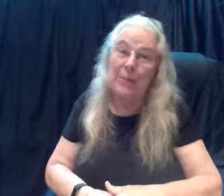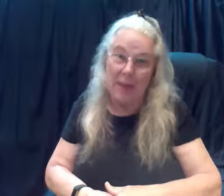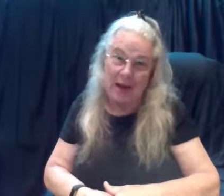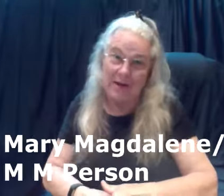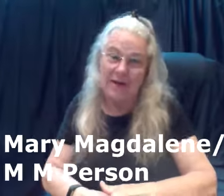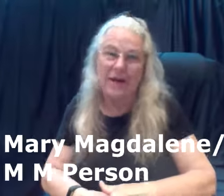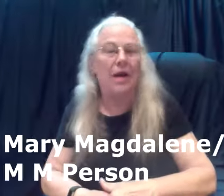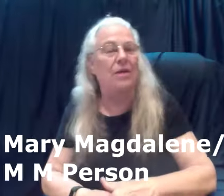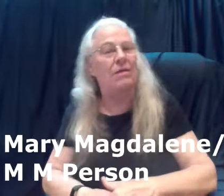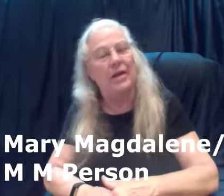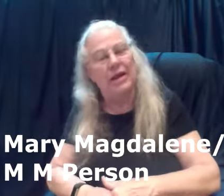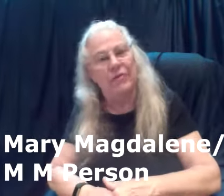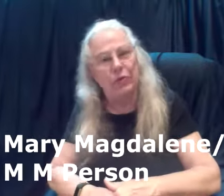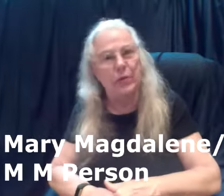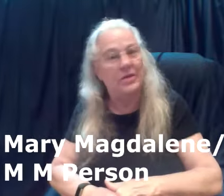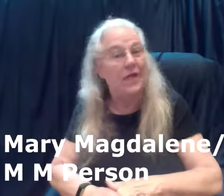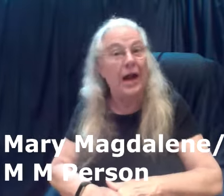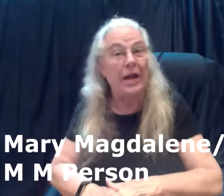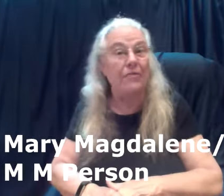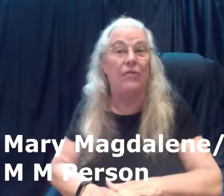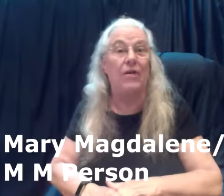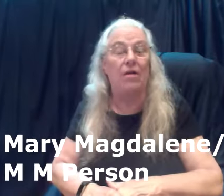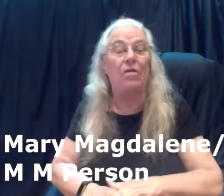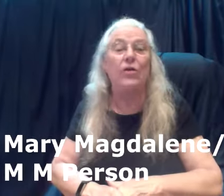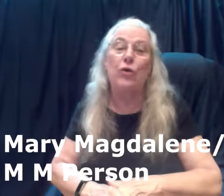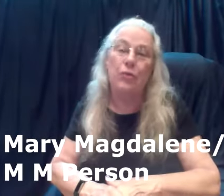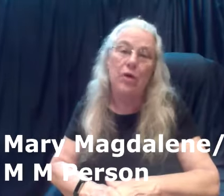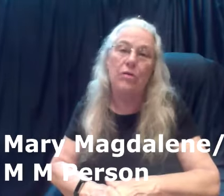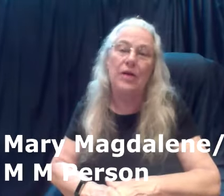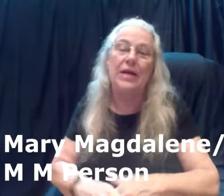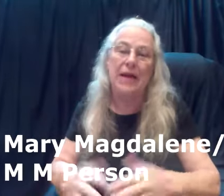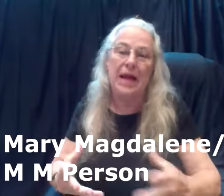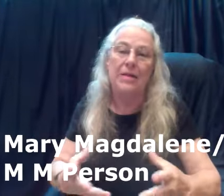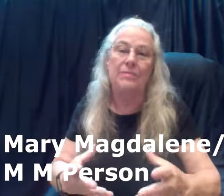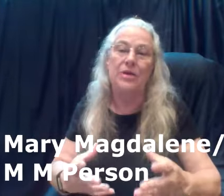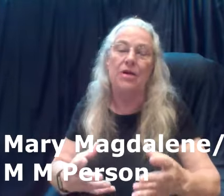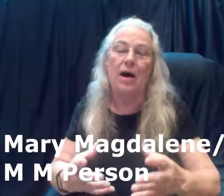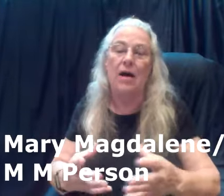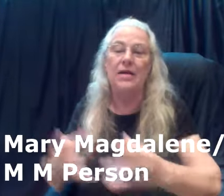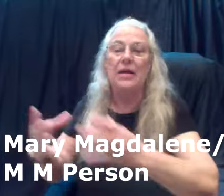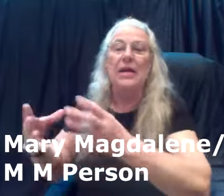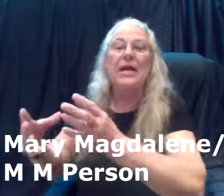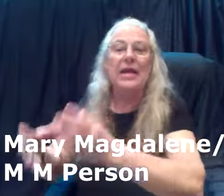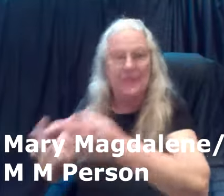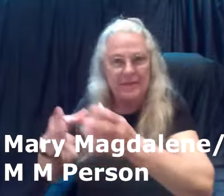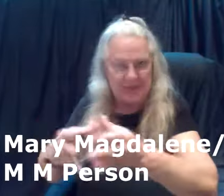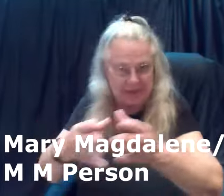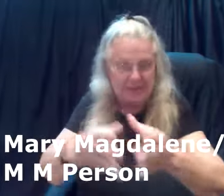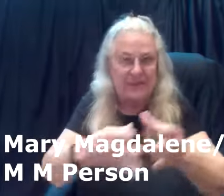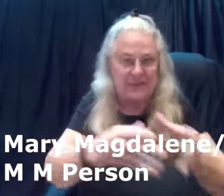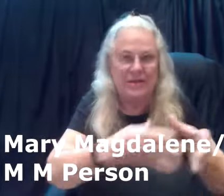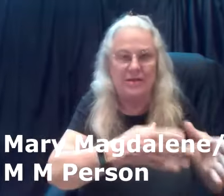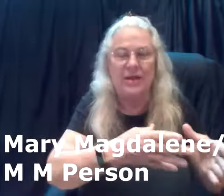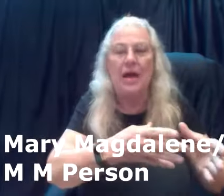Magdalene. And if you've been signing for very long, you know that names are not consistent.